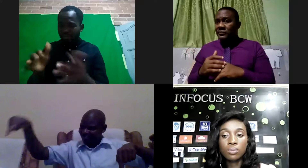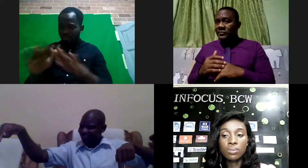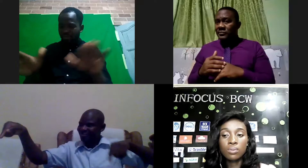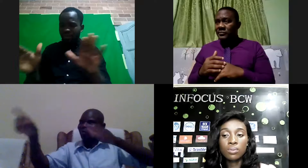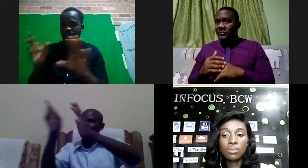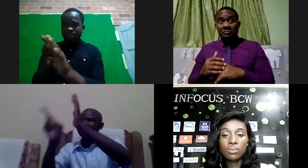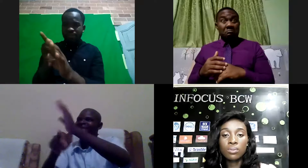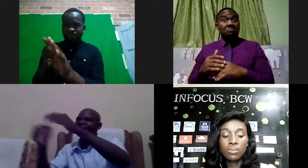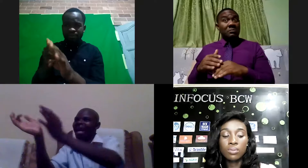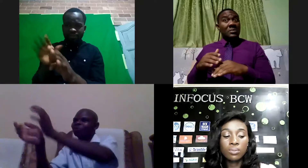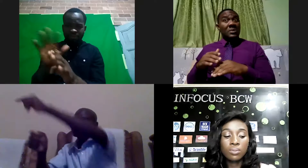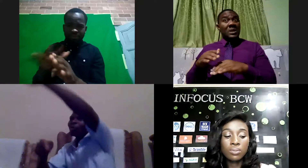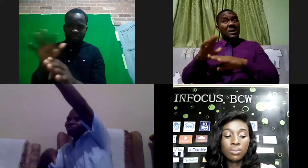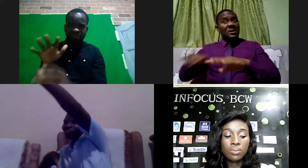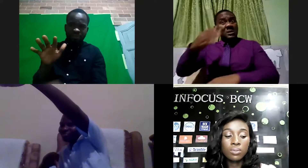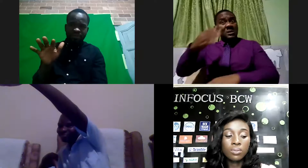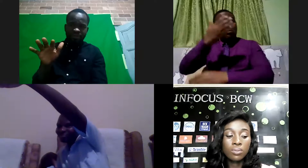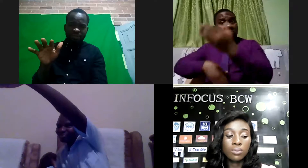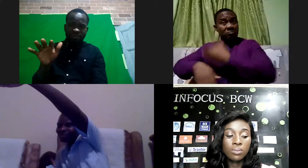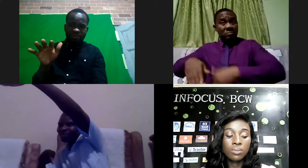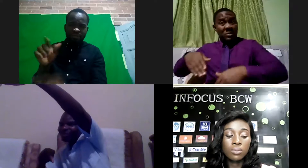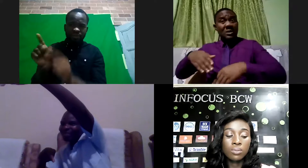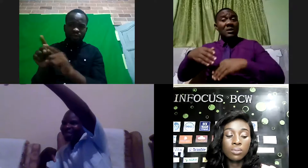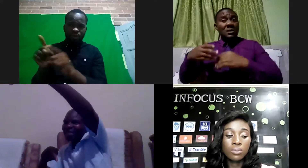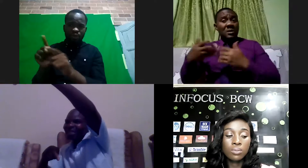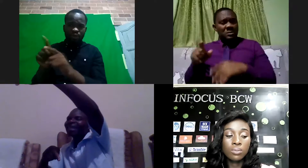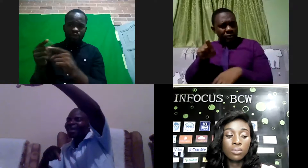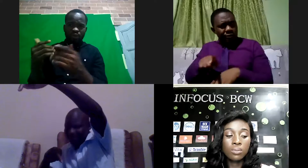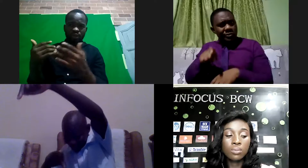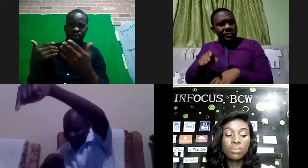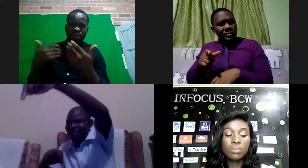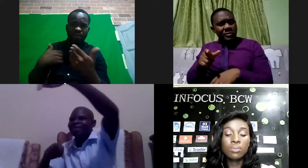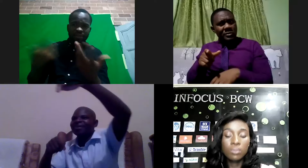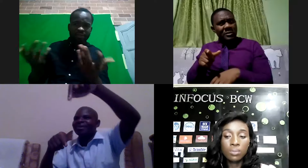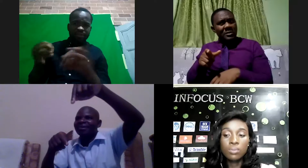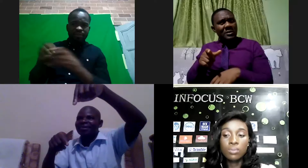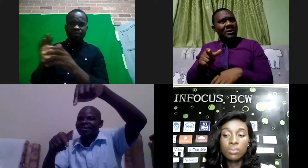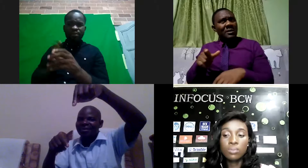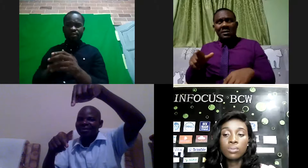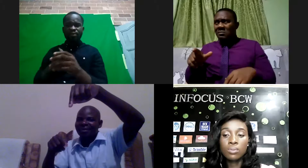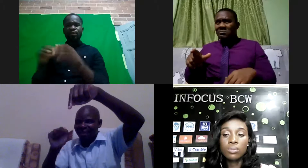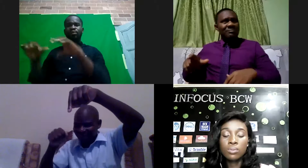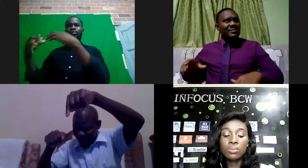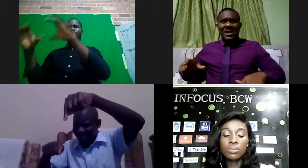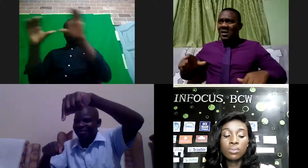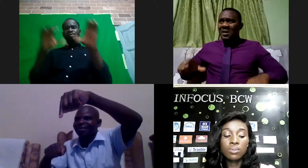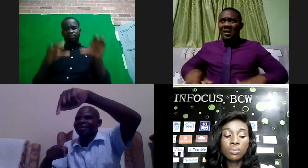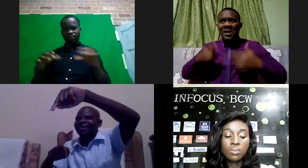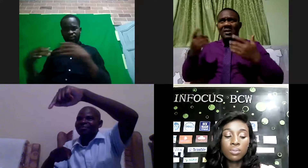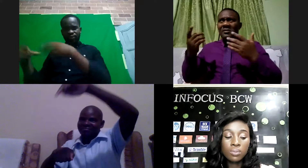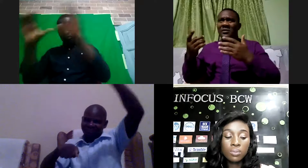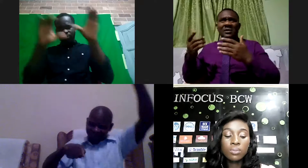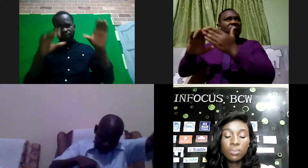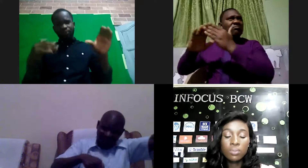disabilities also live with in our communities. We live together in different